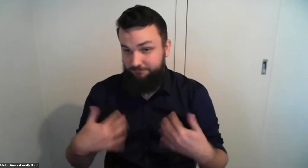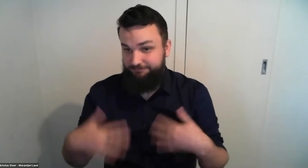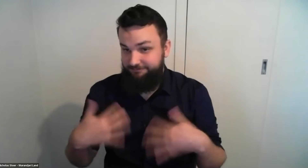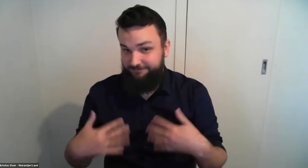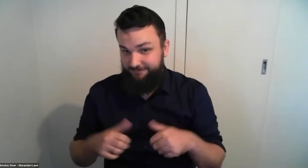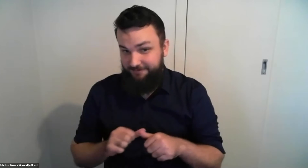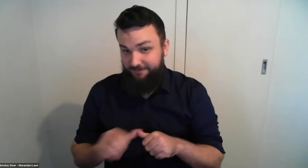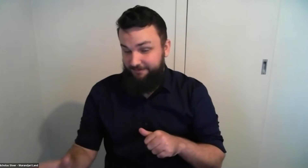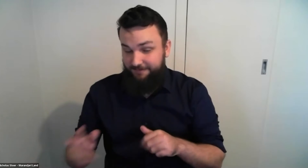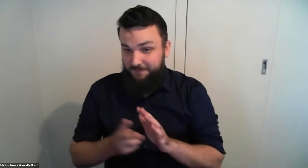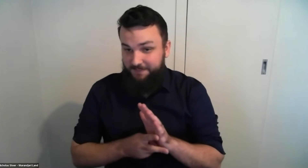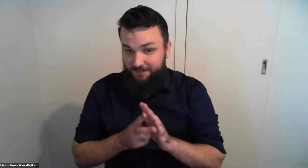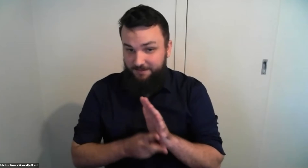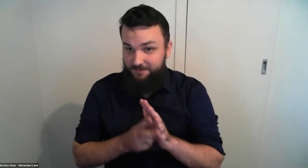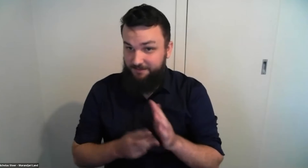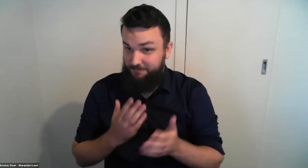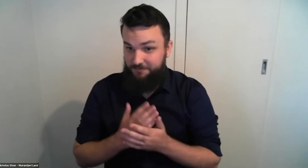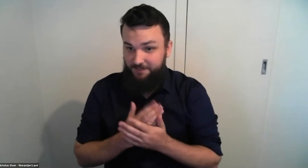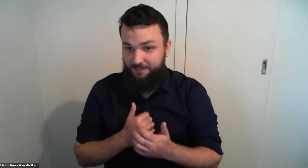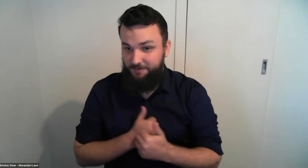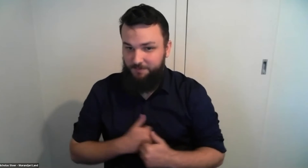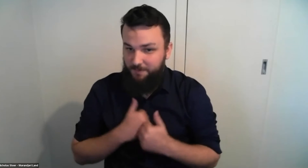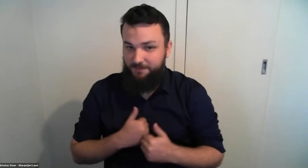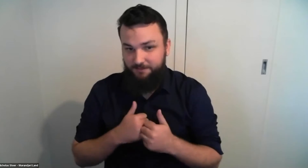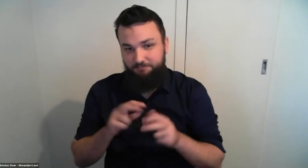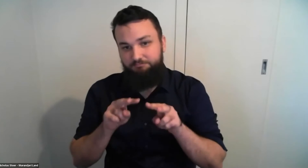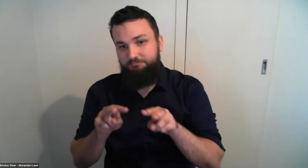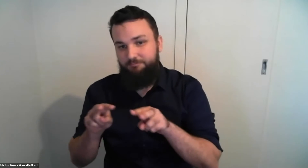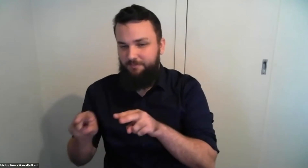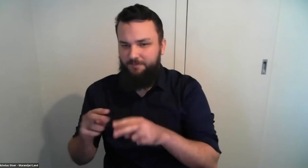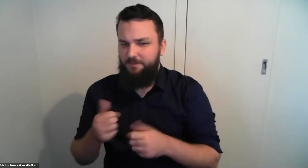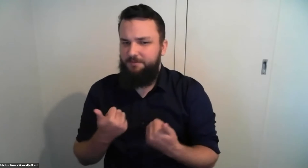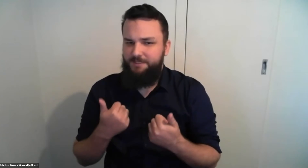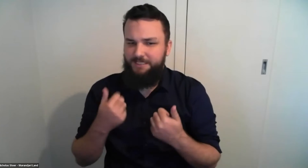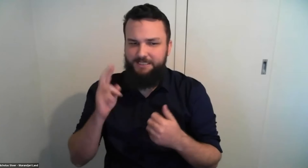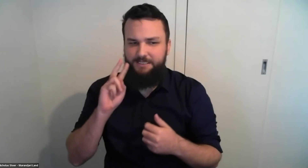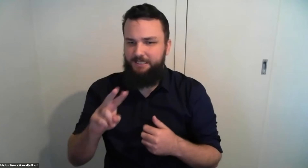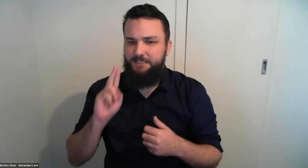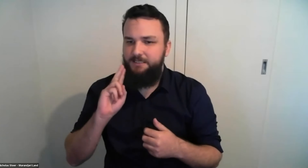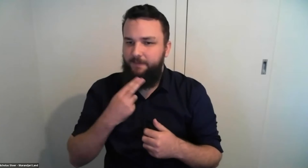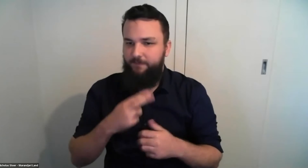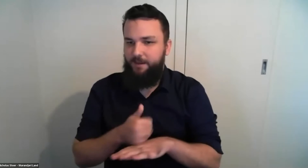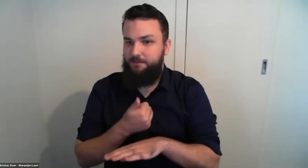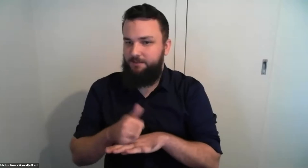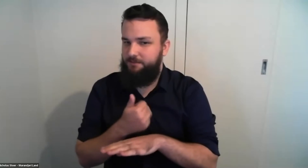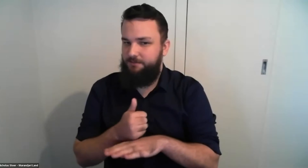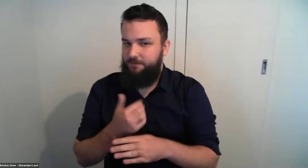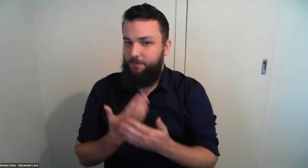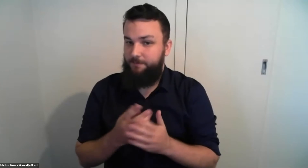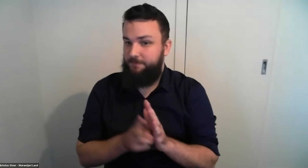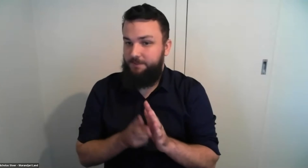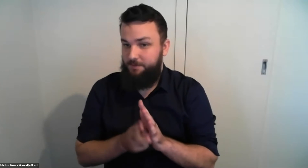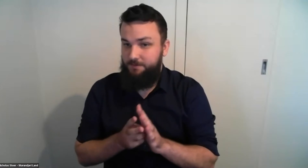Thank you, Sam. Wow, they were fantastic videos, and I really did enjoy watching the videos and to see